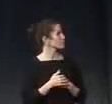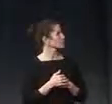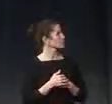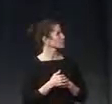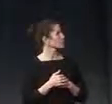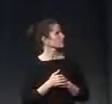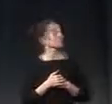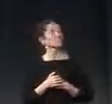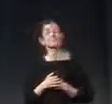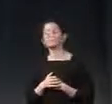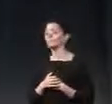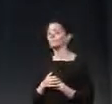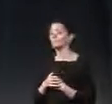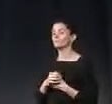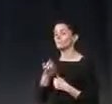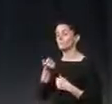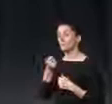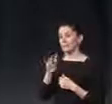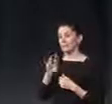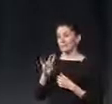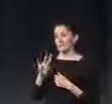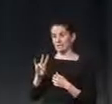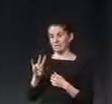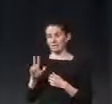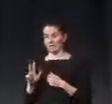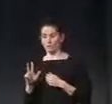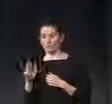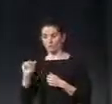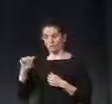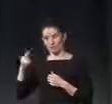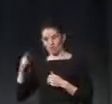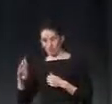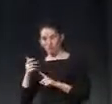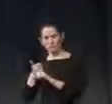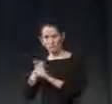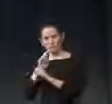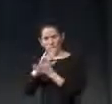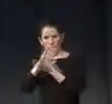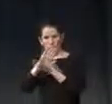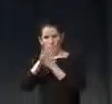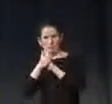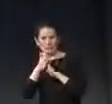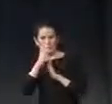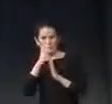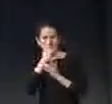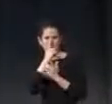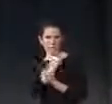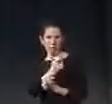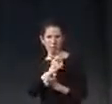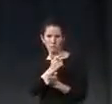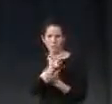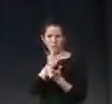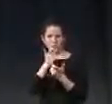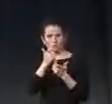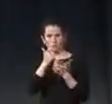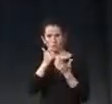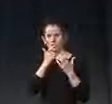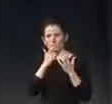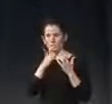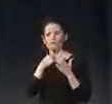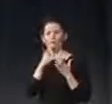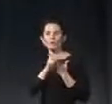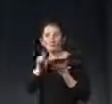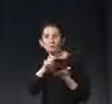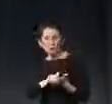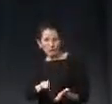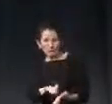By the winter of 1873, Graham Bell became interested in the possibilities for voice writing or visualizing sound vibrations, as he searched